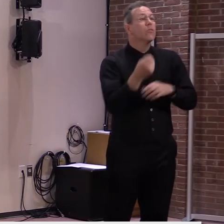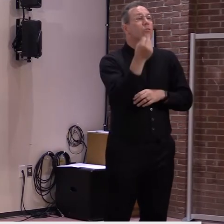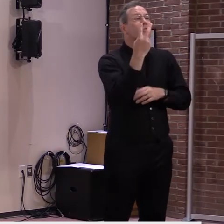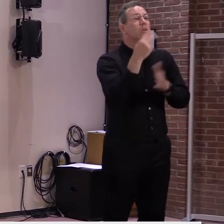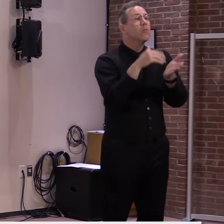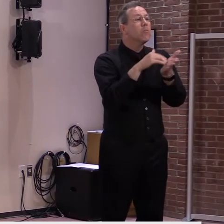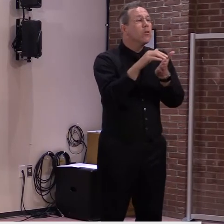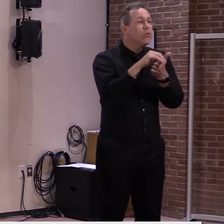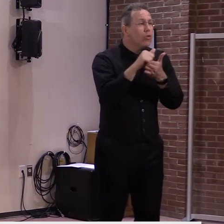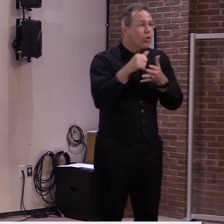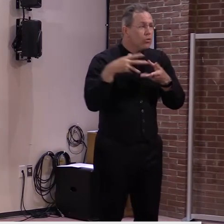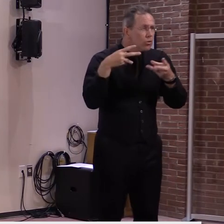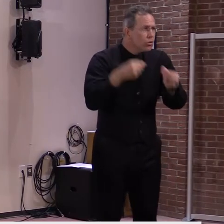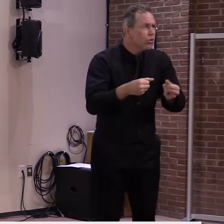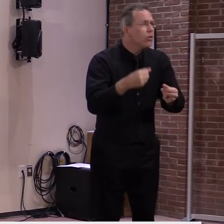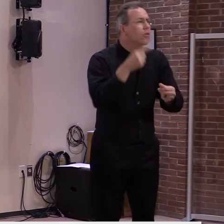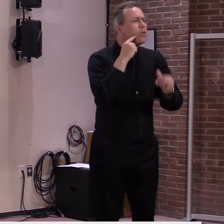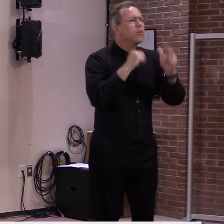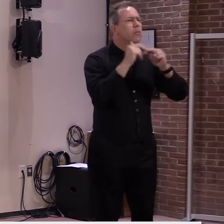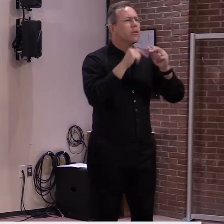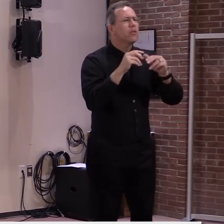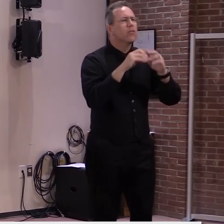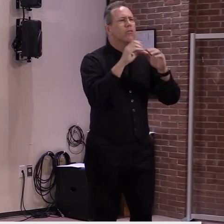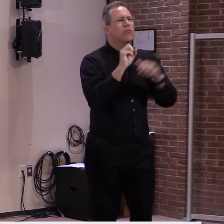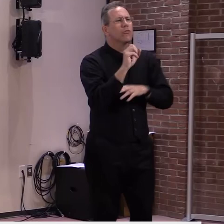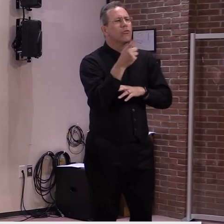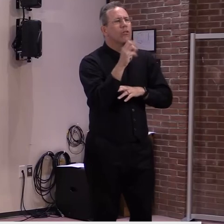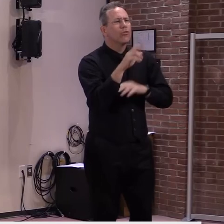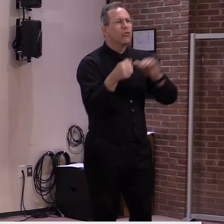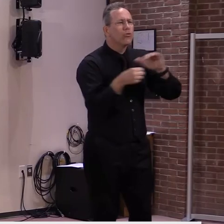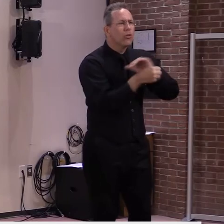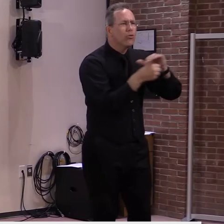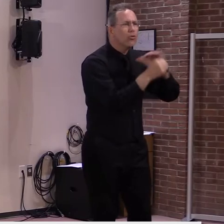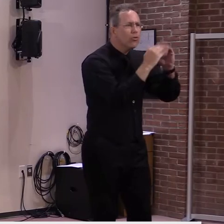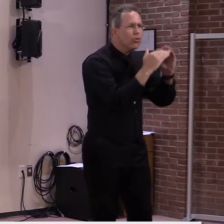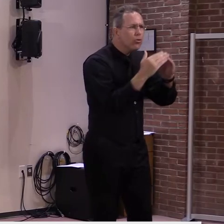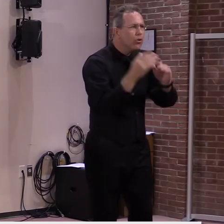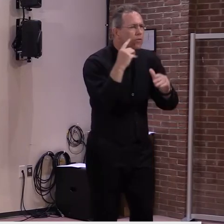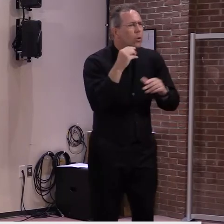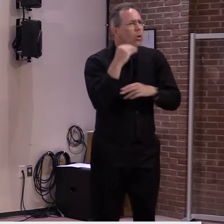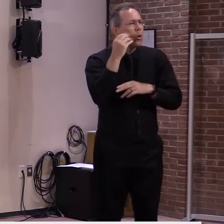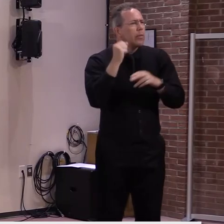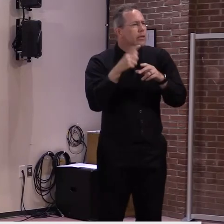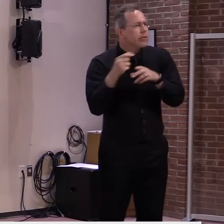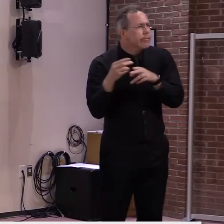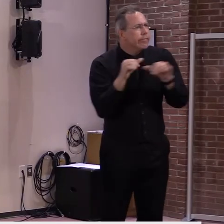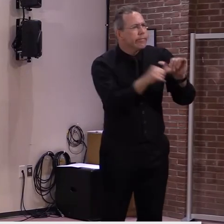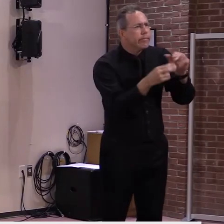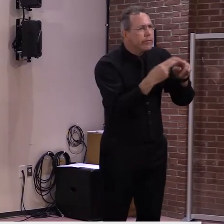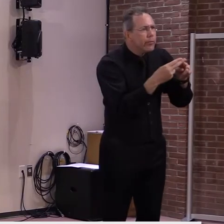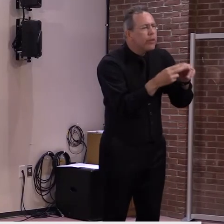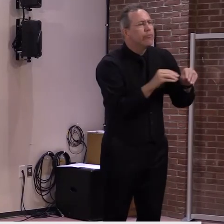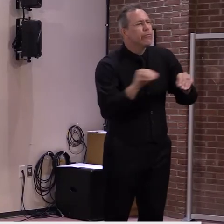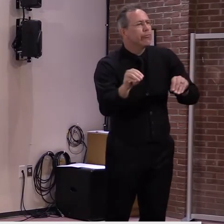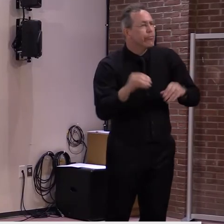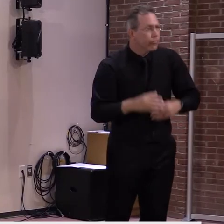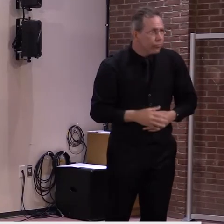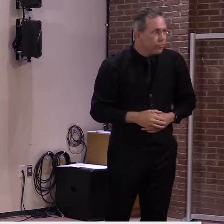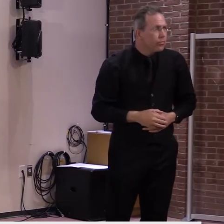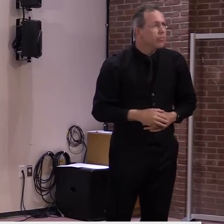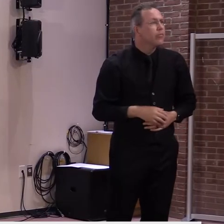this transition year, and we think it's going to be a year to transition, because you can't bring all of that housing stock up